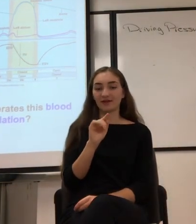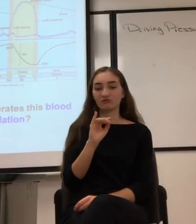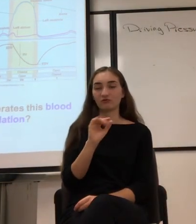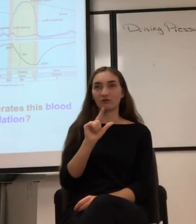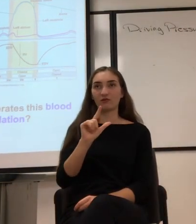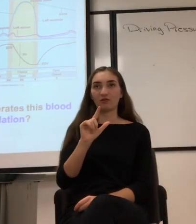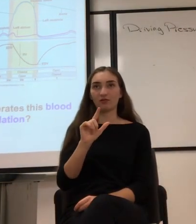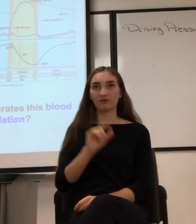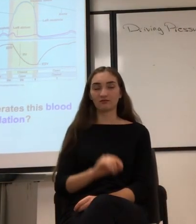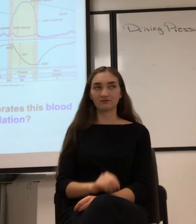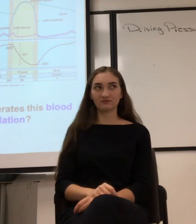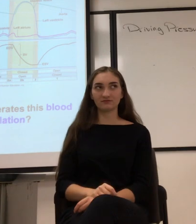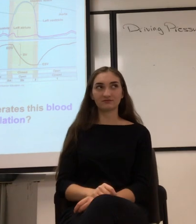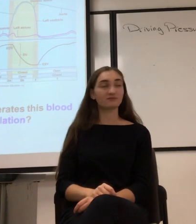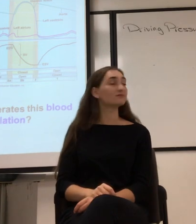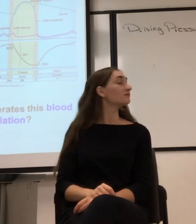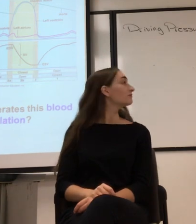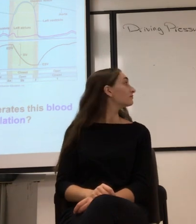LV